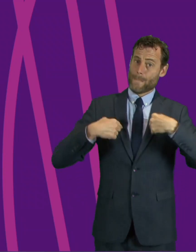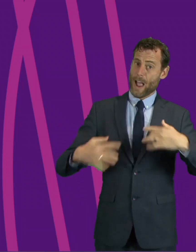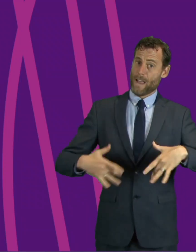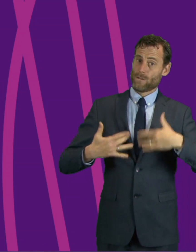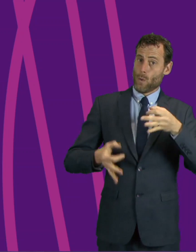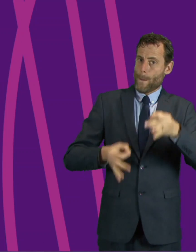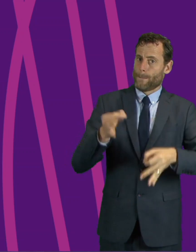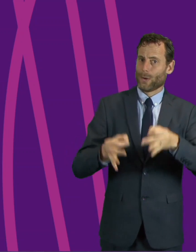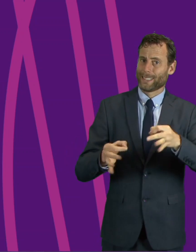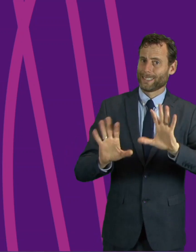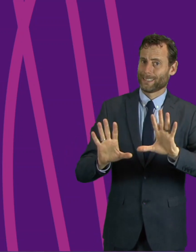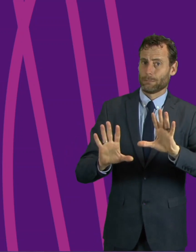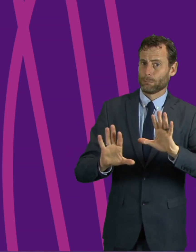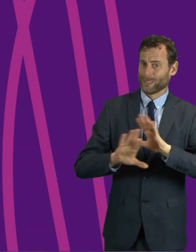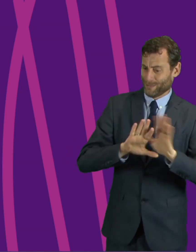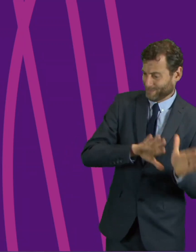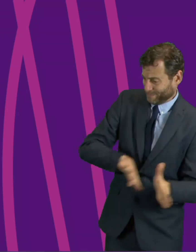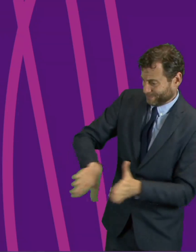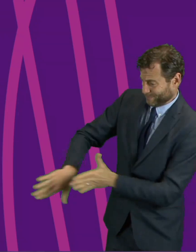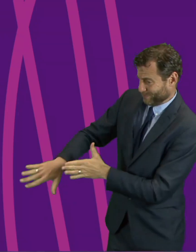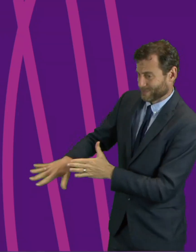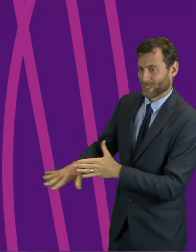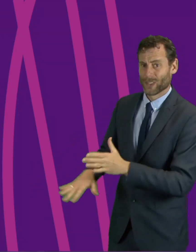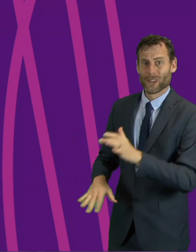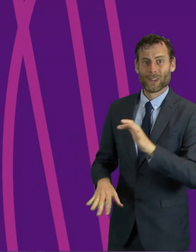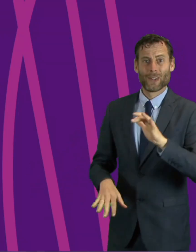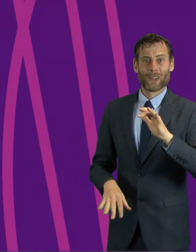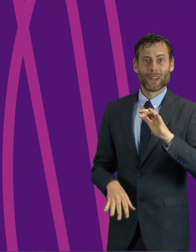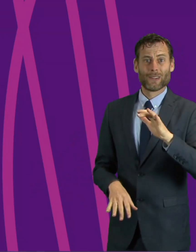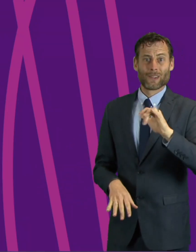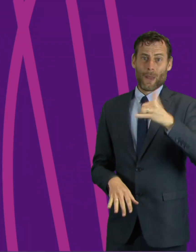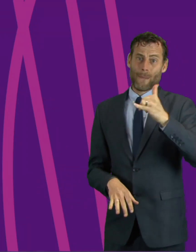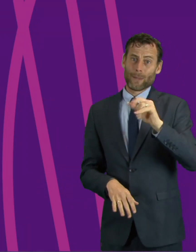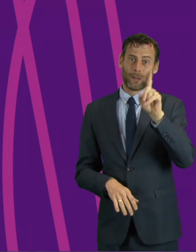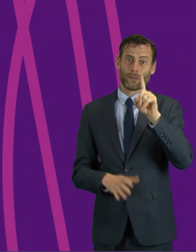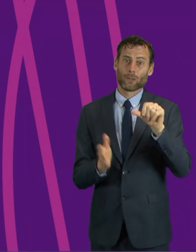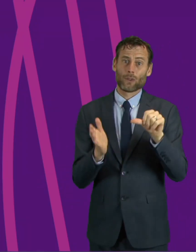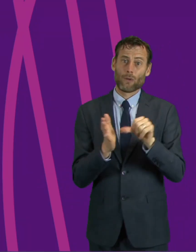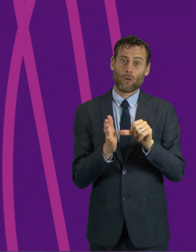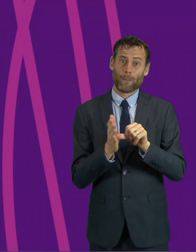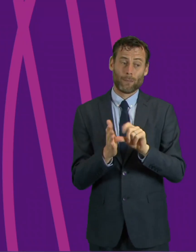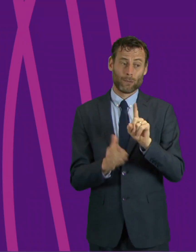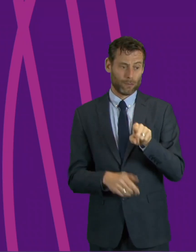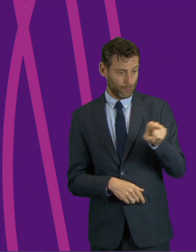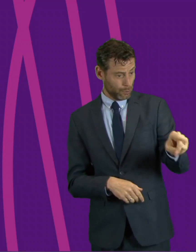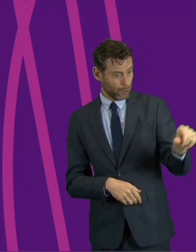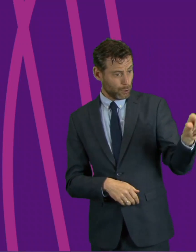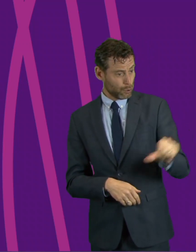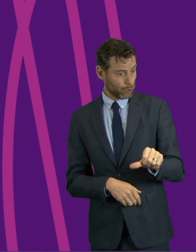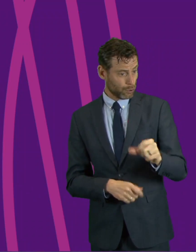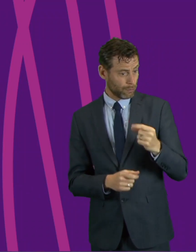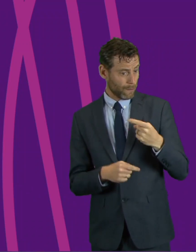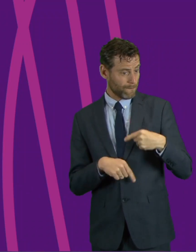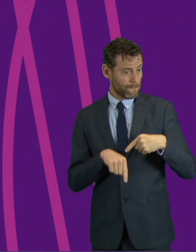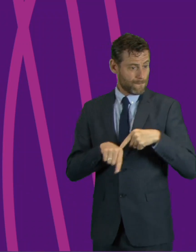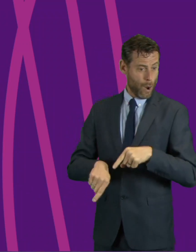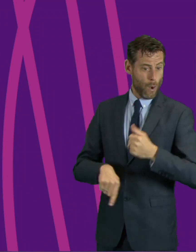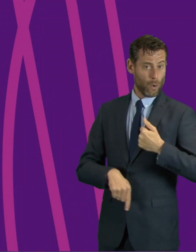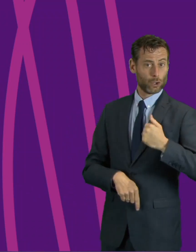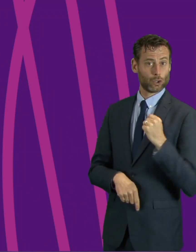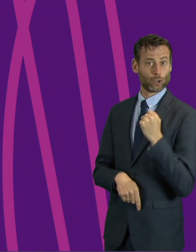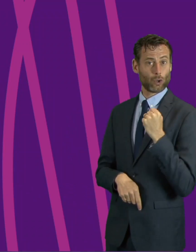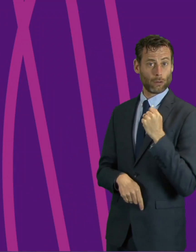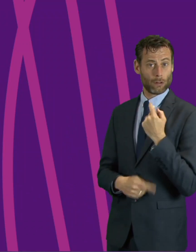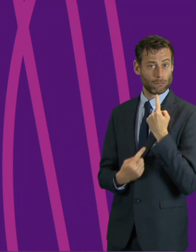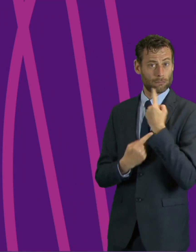differences right now, I could say, well, maybe the problem is others are not following Scotland's guidance, just as others might say it's Scotland not following